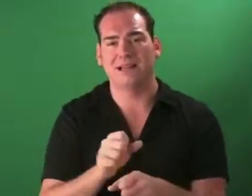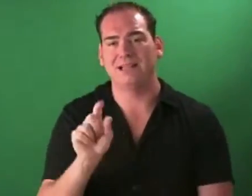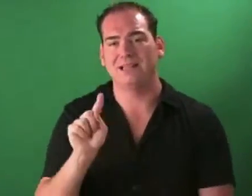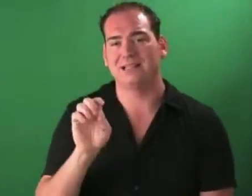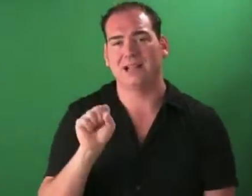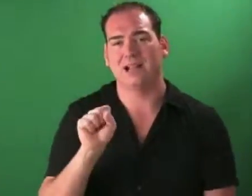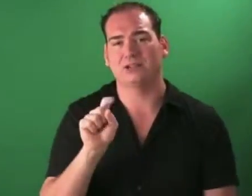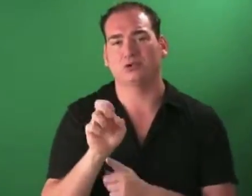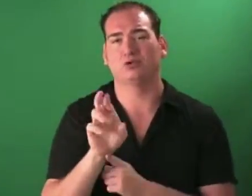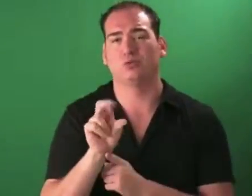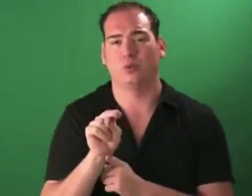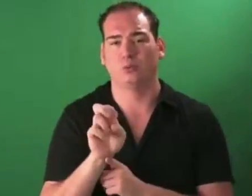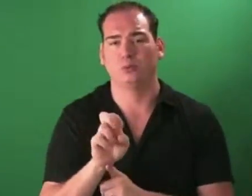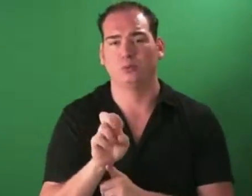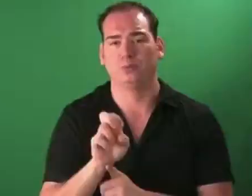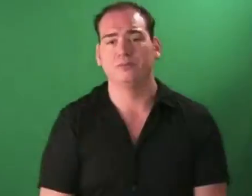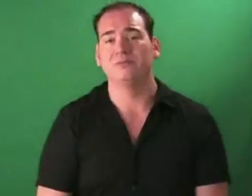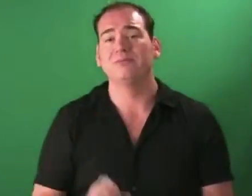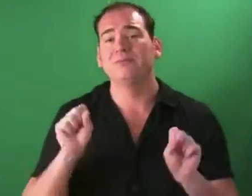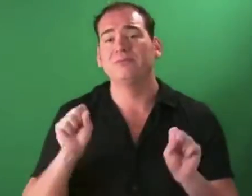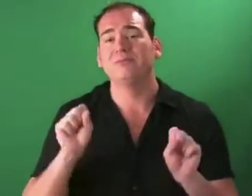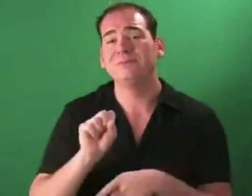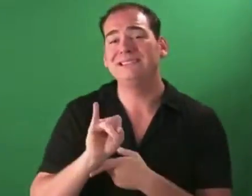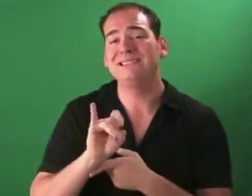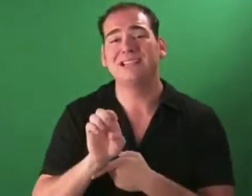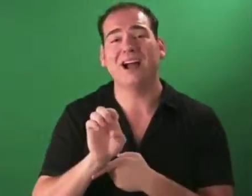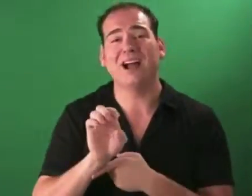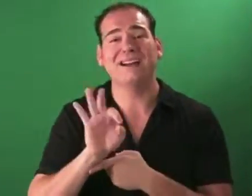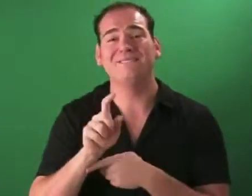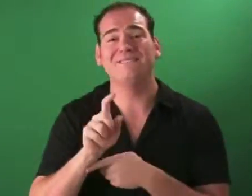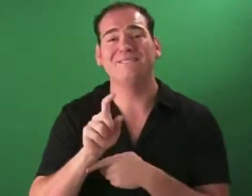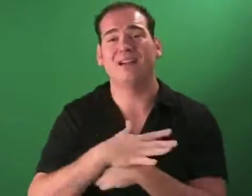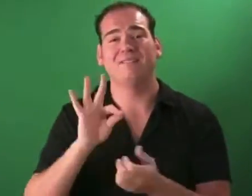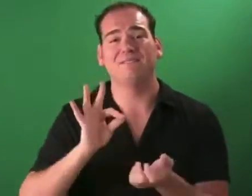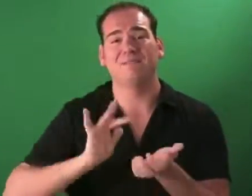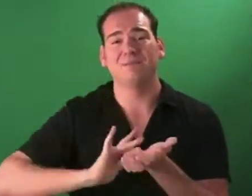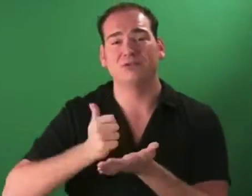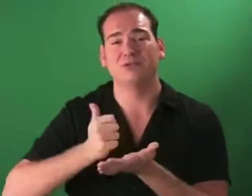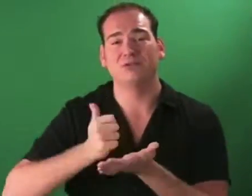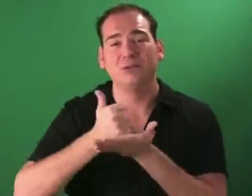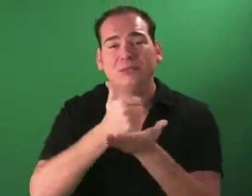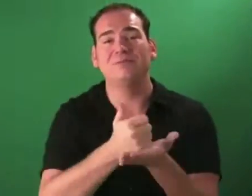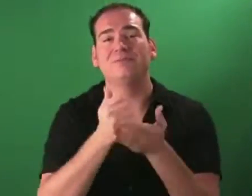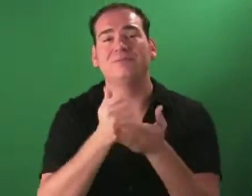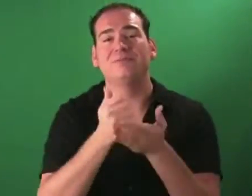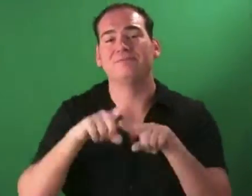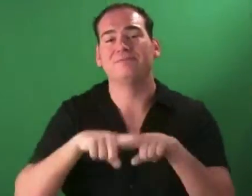protect yourself from any hormonal imbalance, and it will in fact help